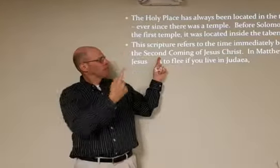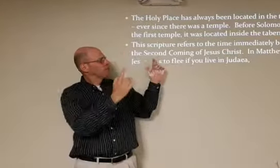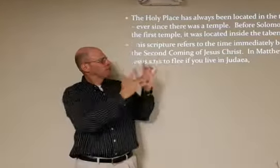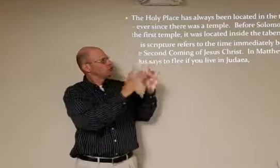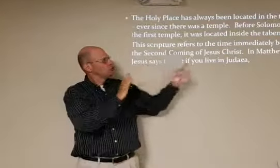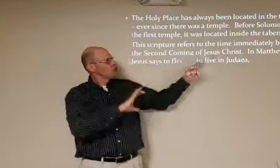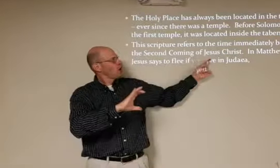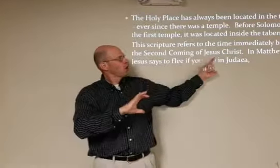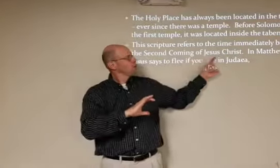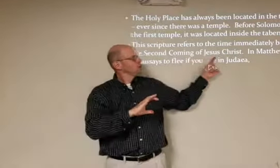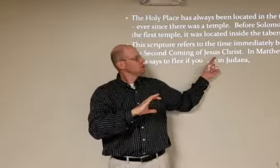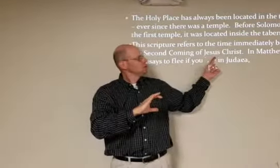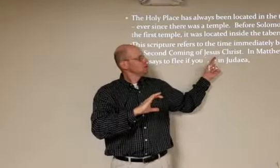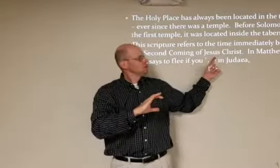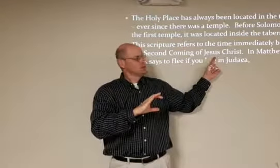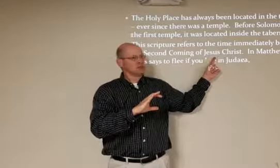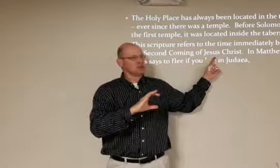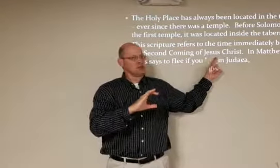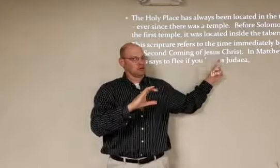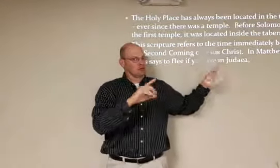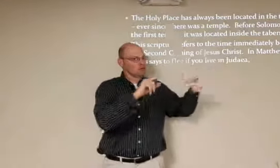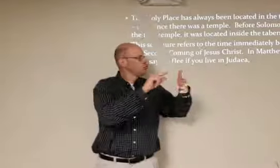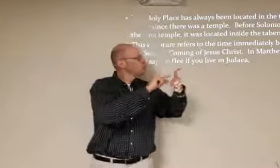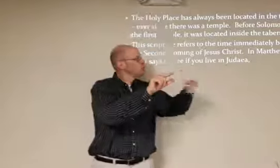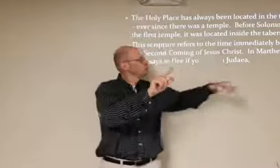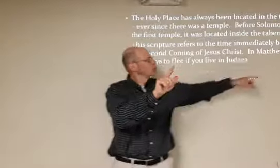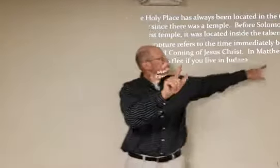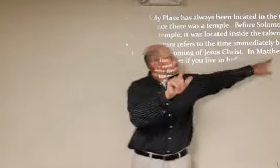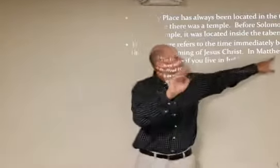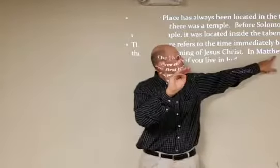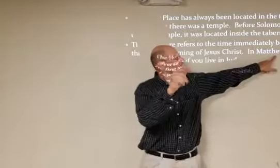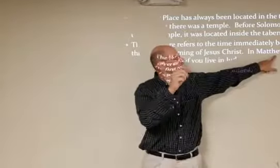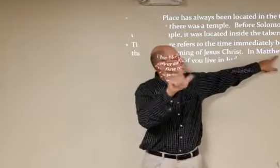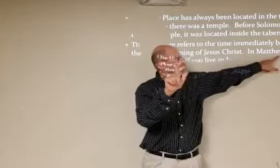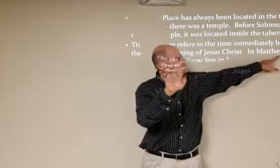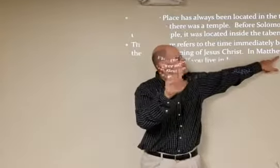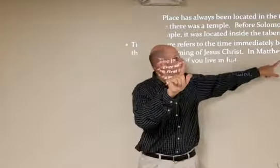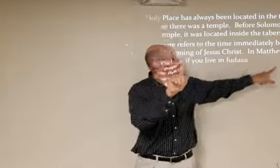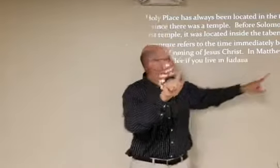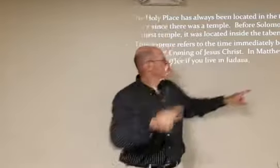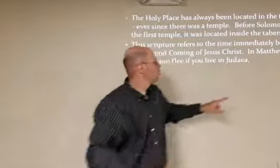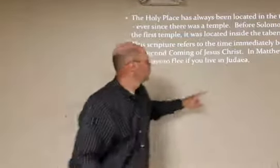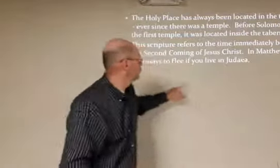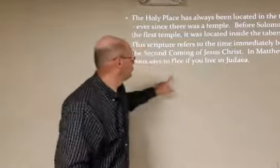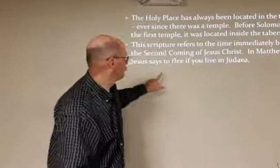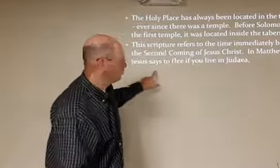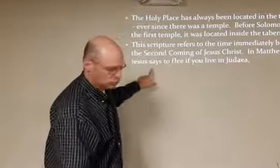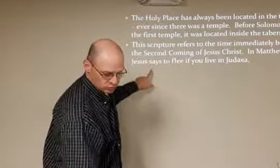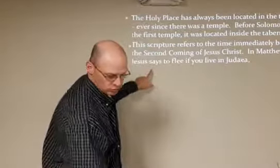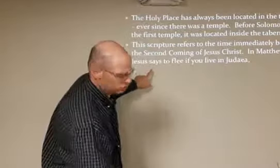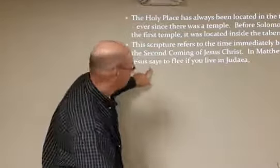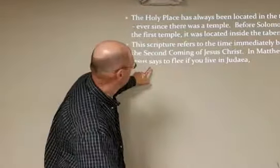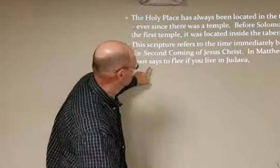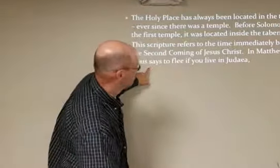the time immediately before the second coming of Jesus Christ. In Matthew chapter 24, verse